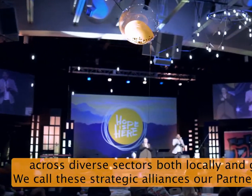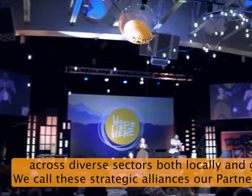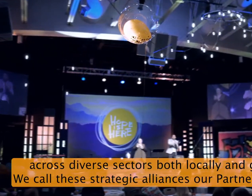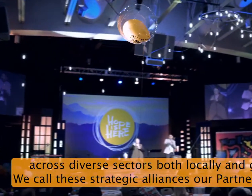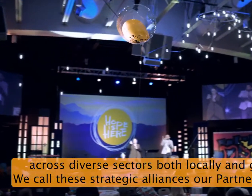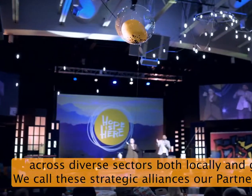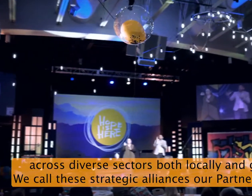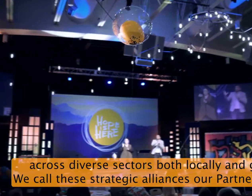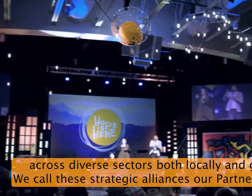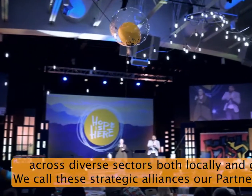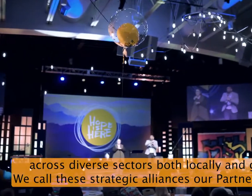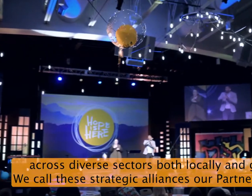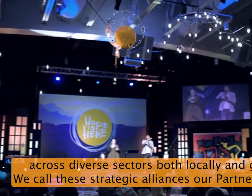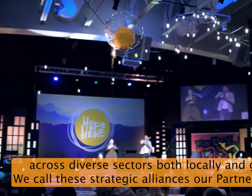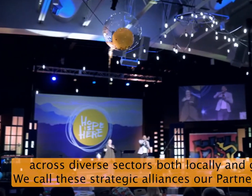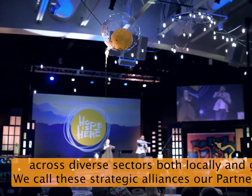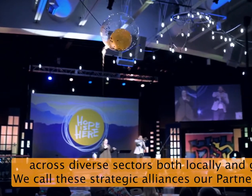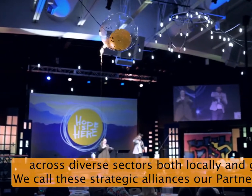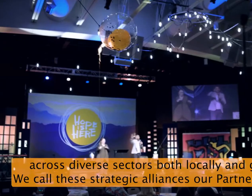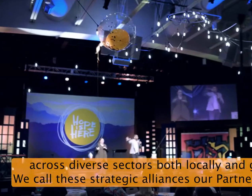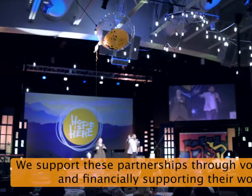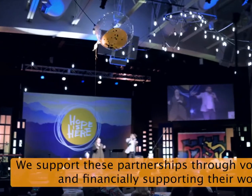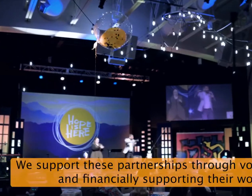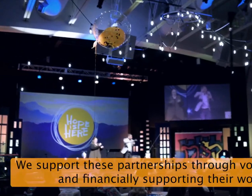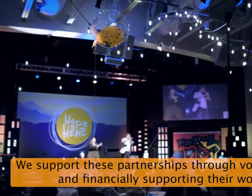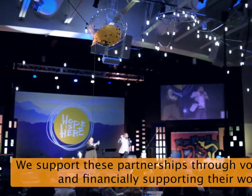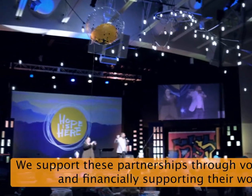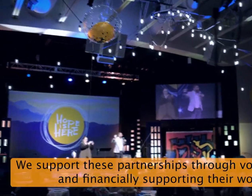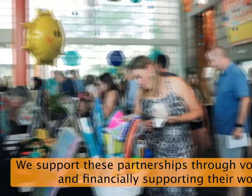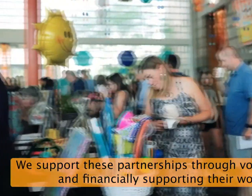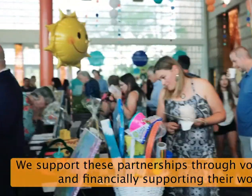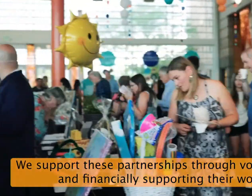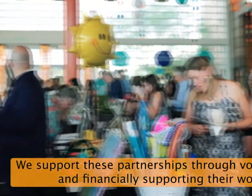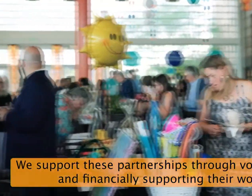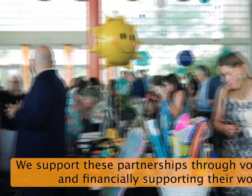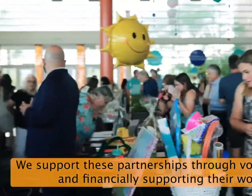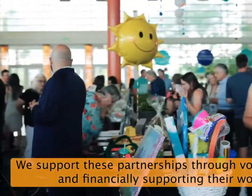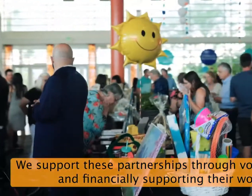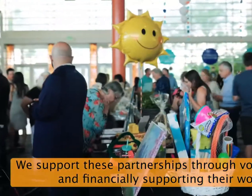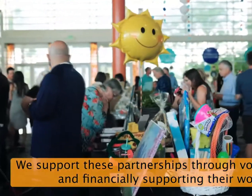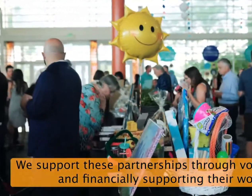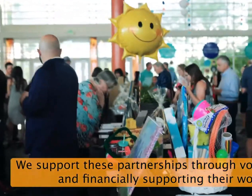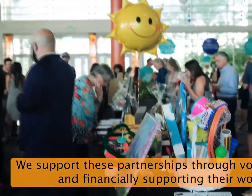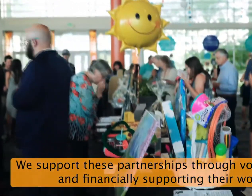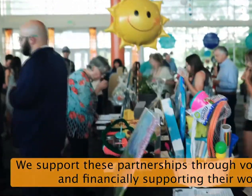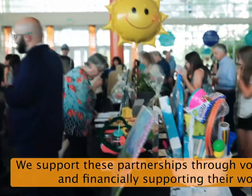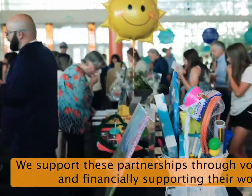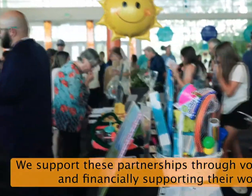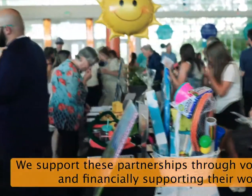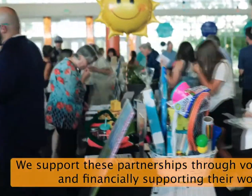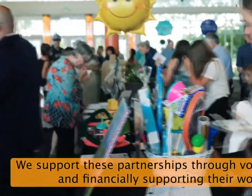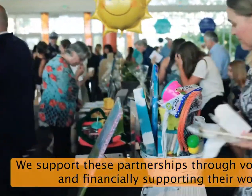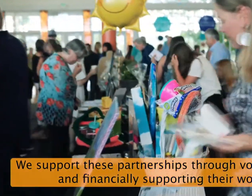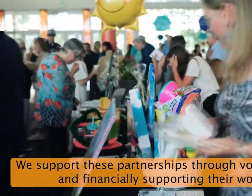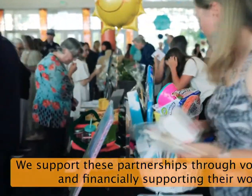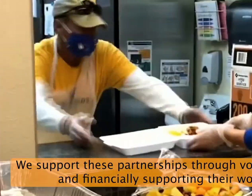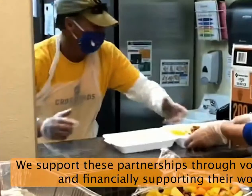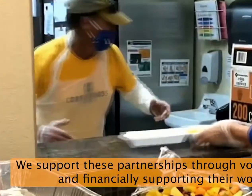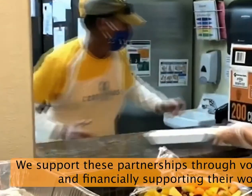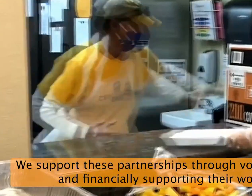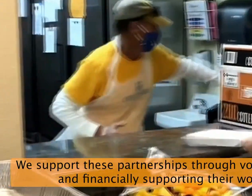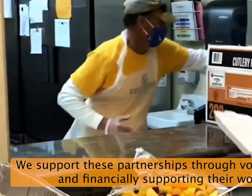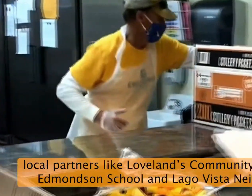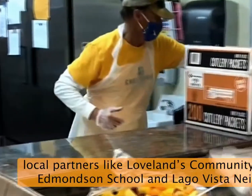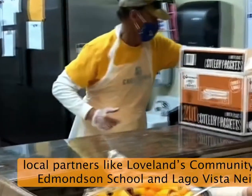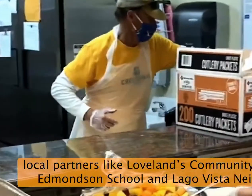these strategic alliances our partners in hope. We support these partnerships through volunteering and financially supporting